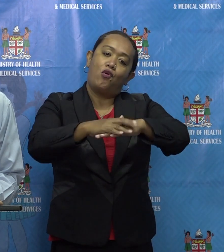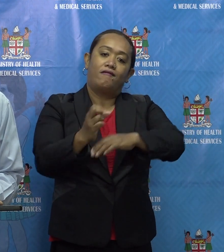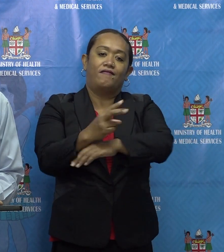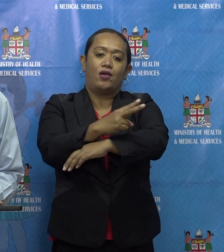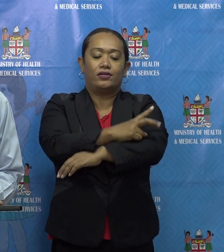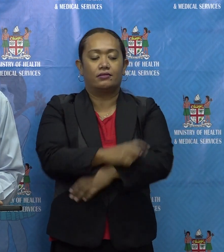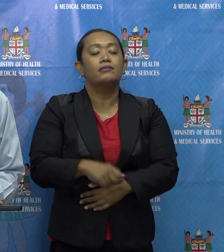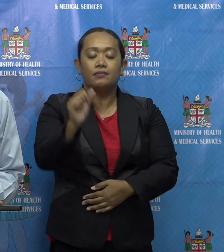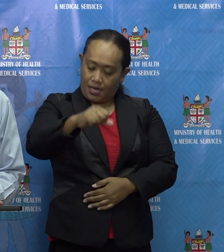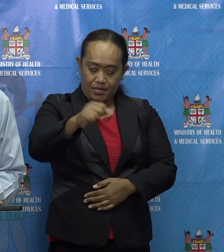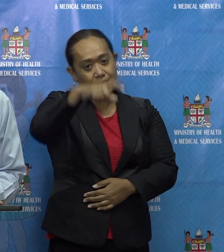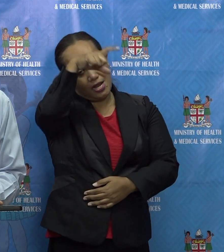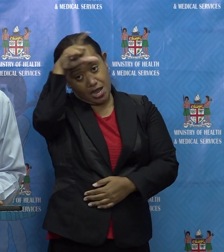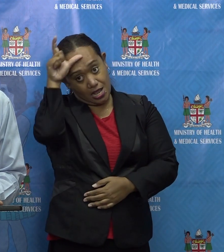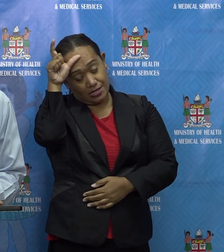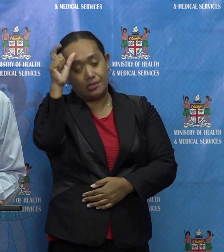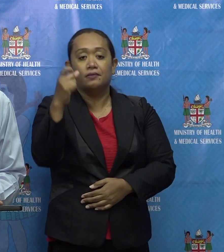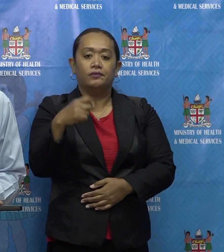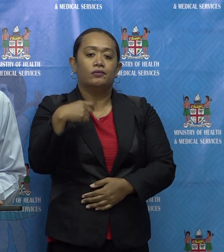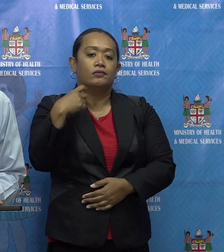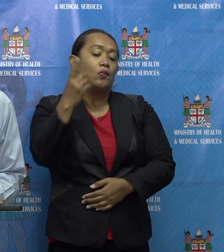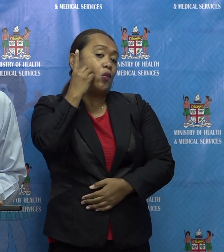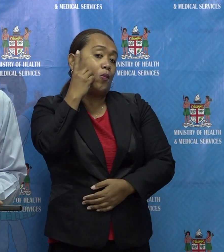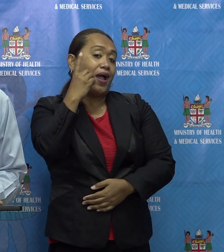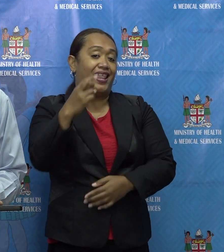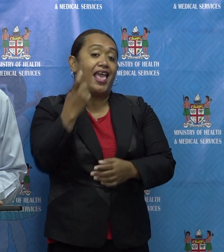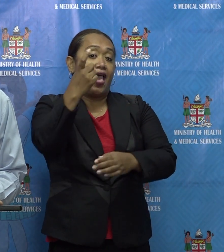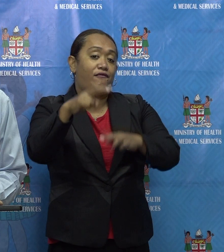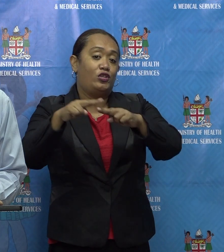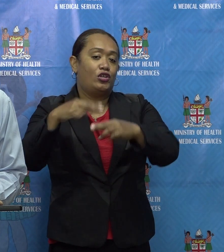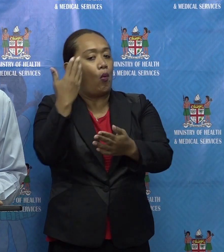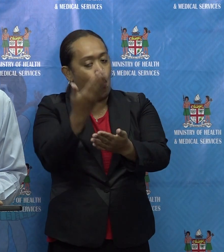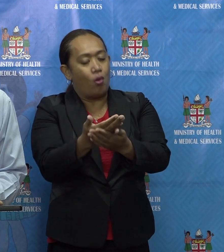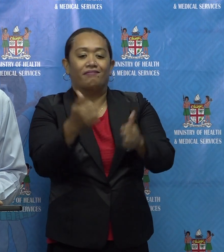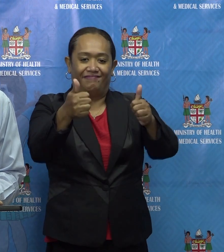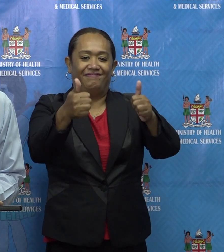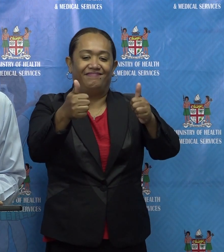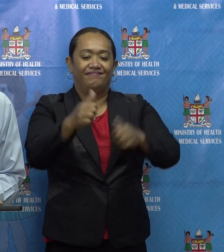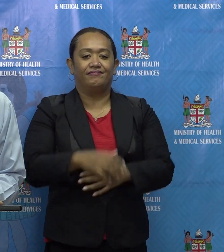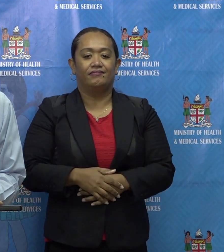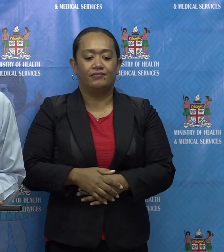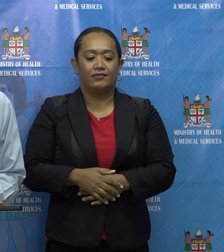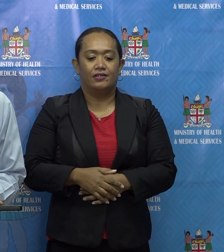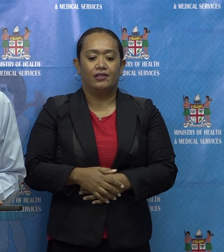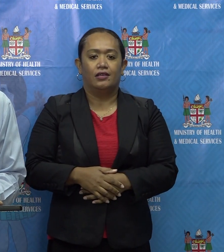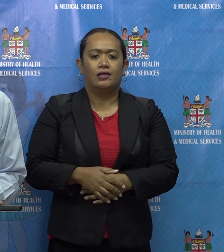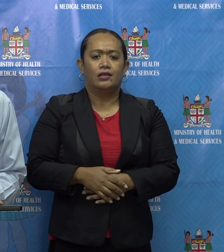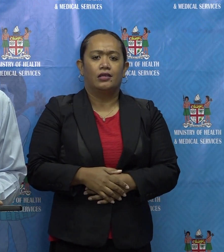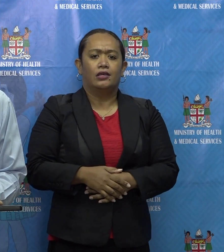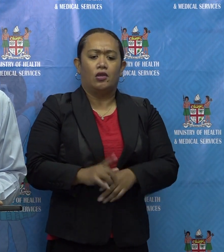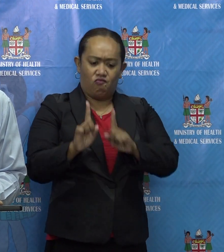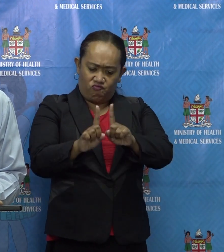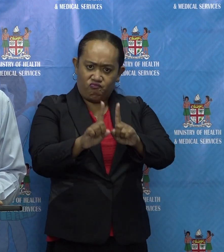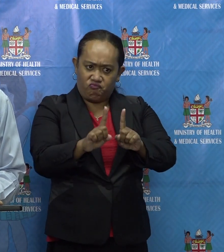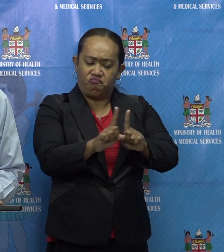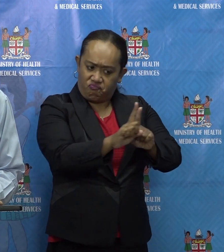Care Fiji installed and kept it running while she was away from her home and at work. She has told us that she was diligent about mask